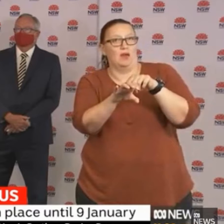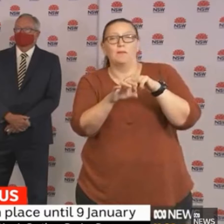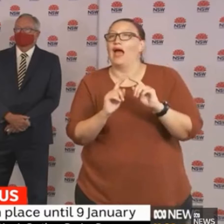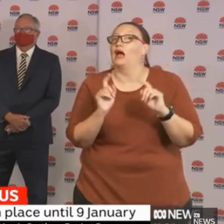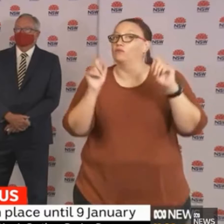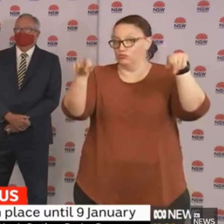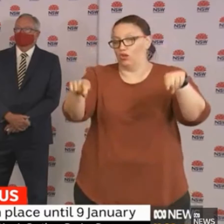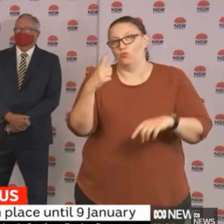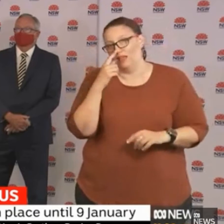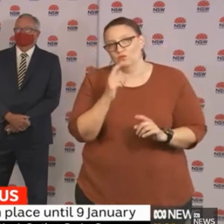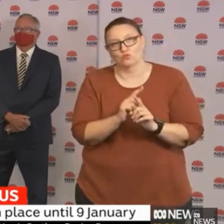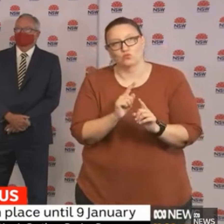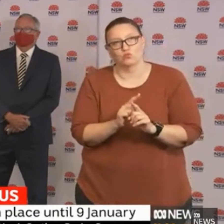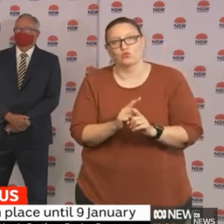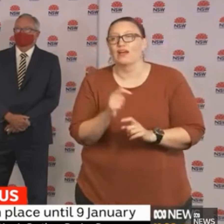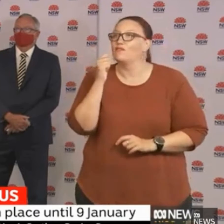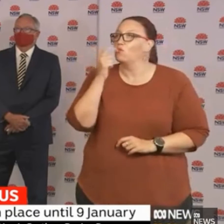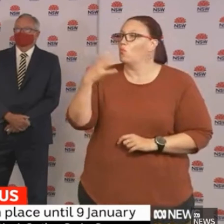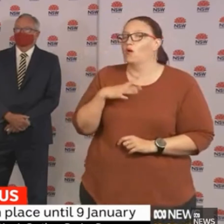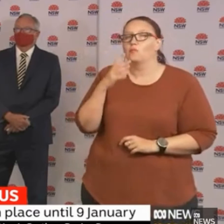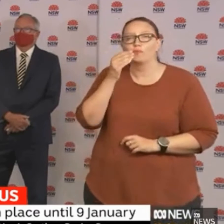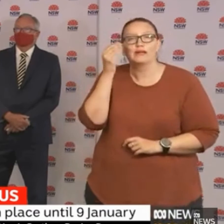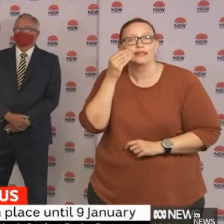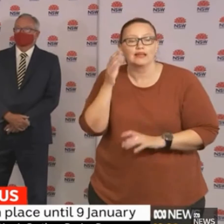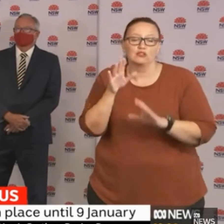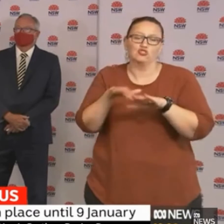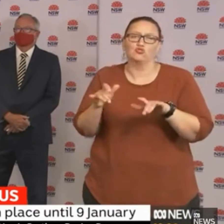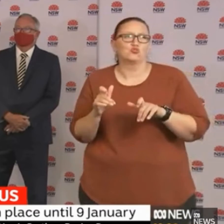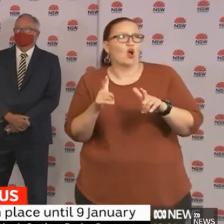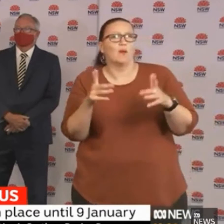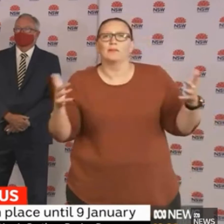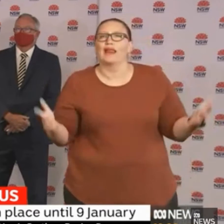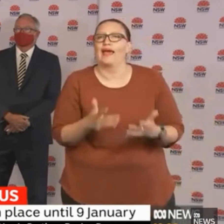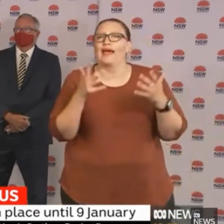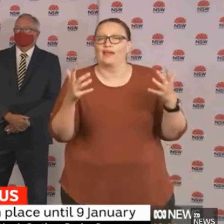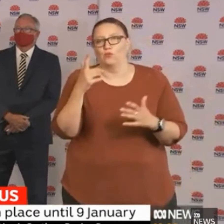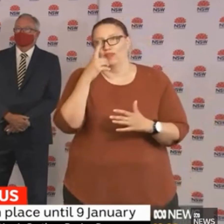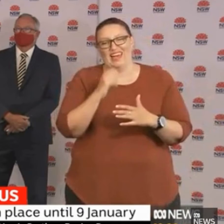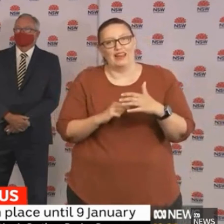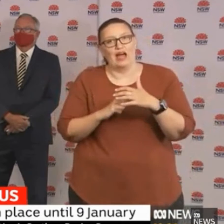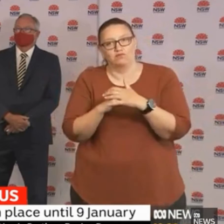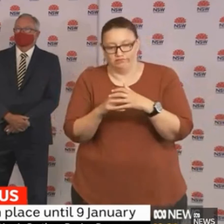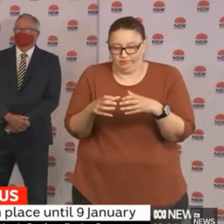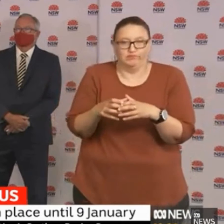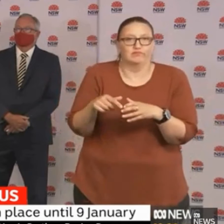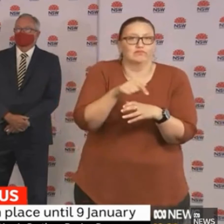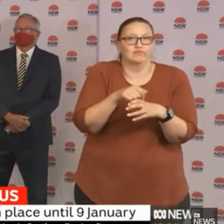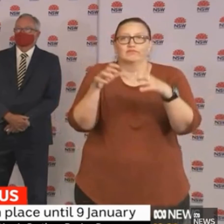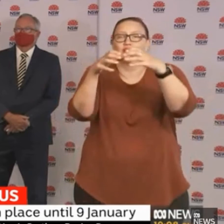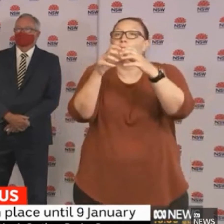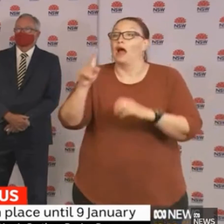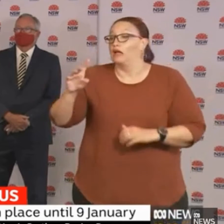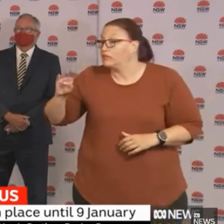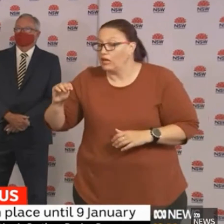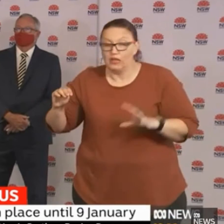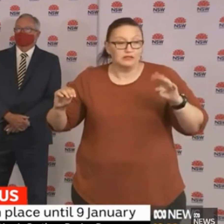children to the playground or have a barbecue outdoors, you can have groups of 10 people. But again, we don't want to see convergence of those